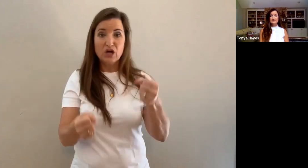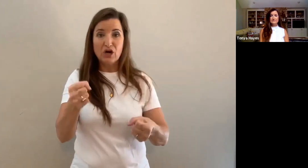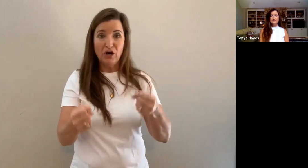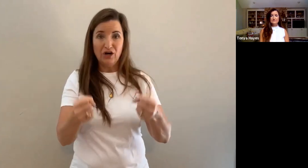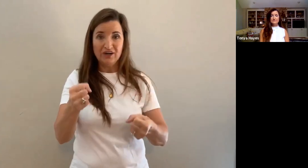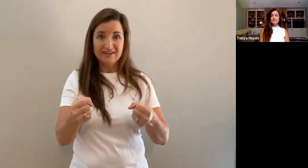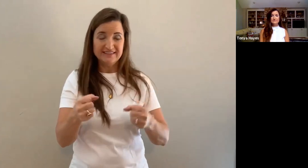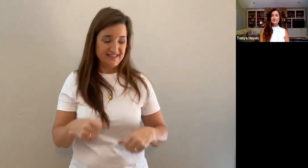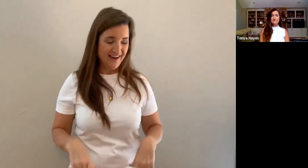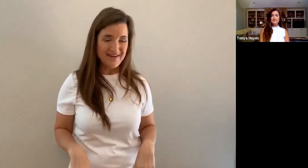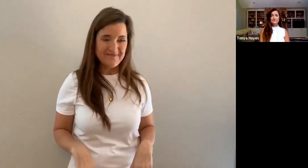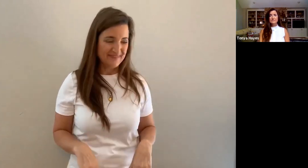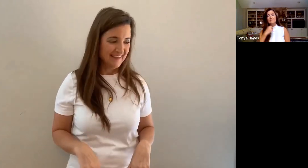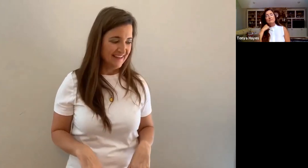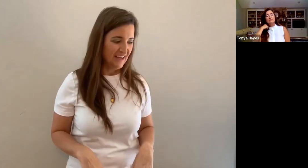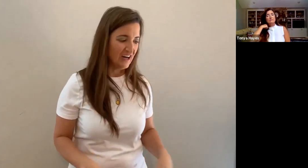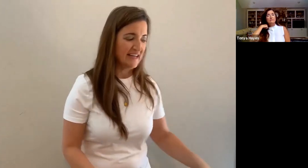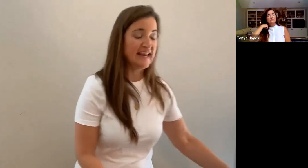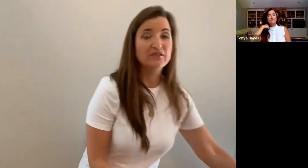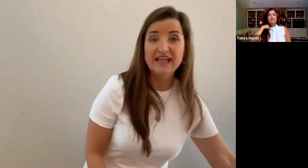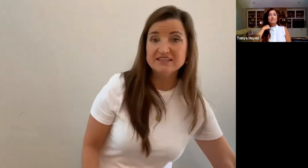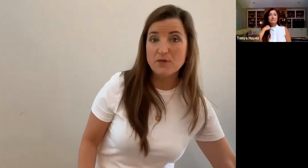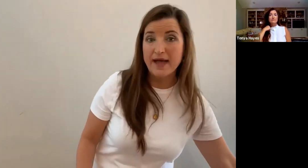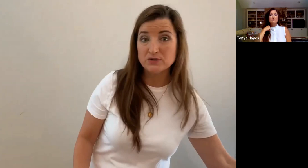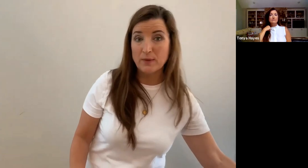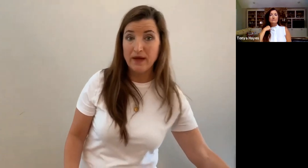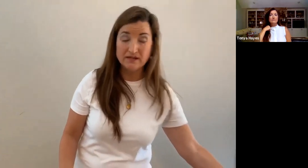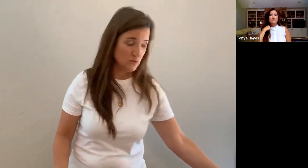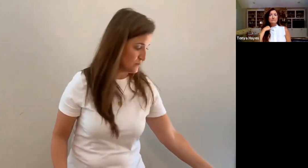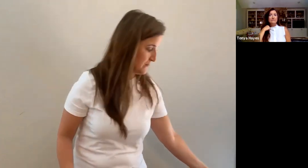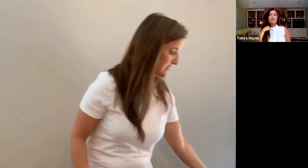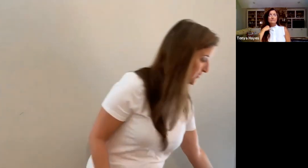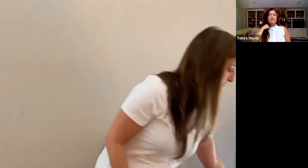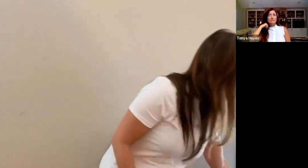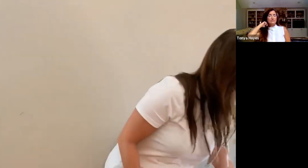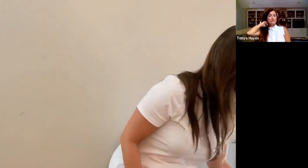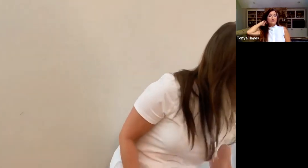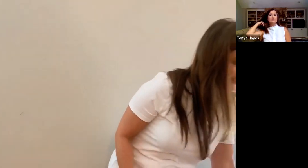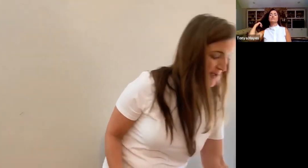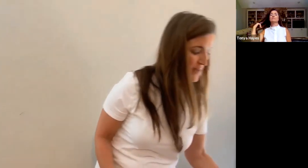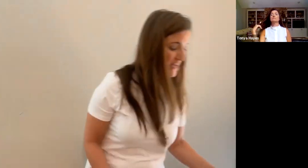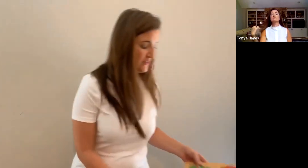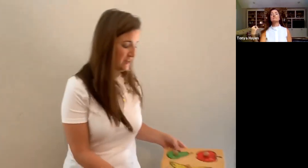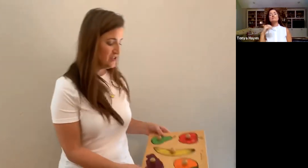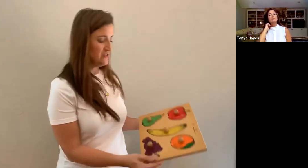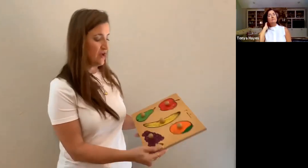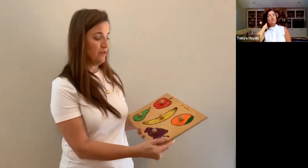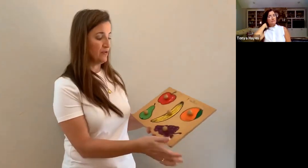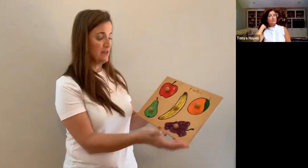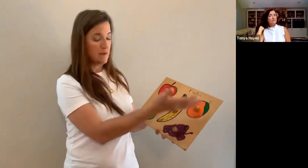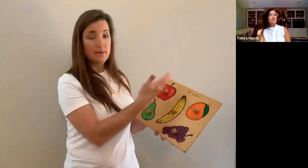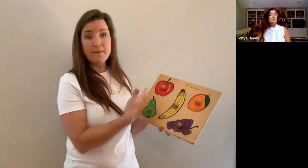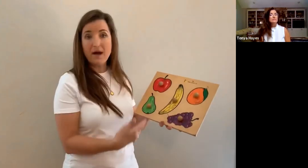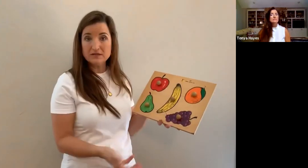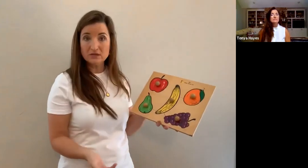and car. Good job. All right, now let's go back to our puzzles. Remember, I talked about that the last time. So let's just go